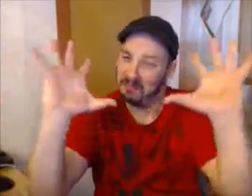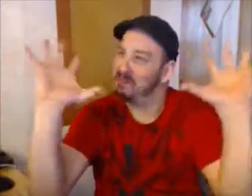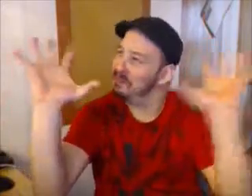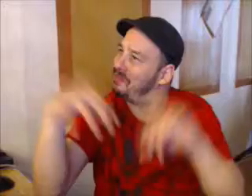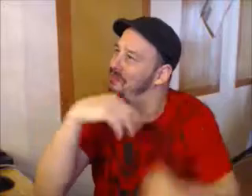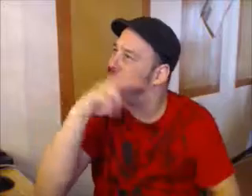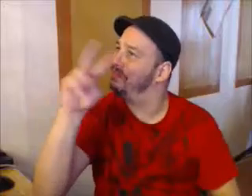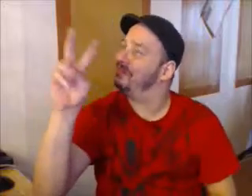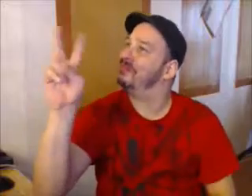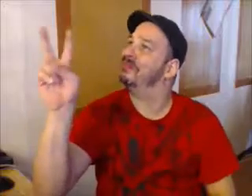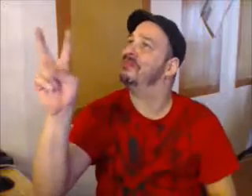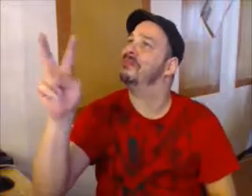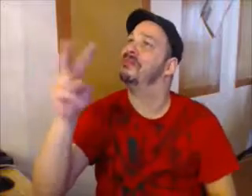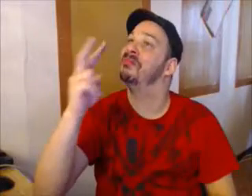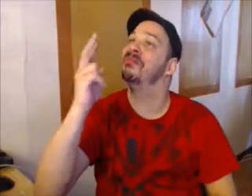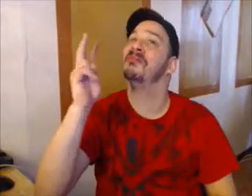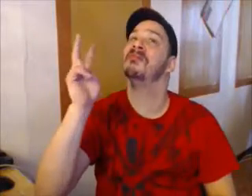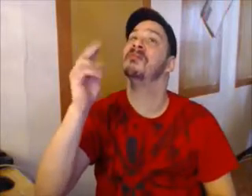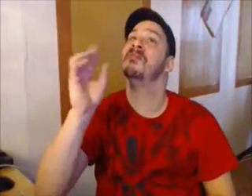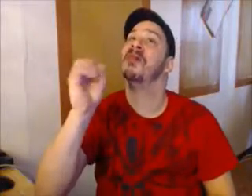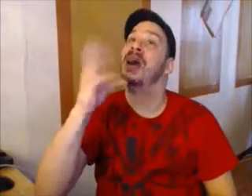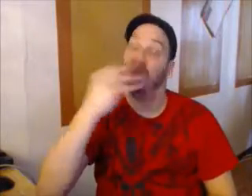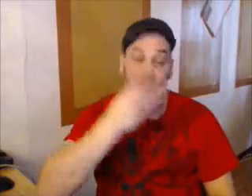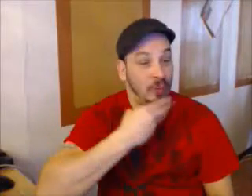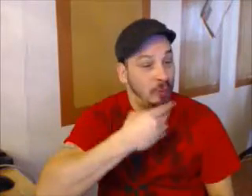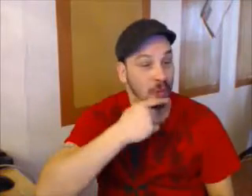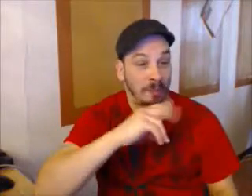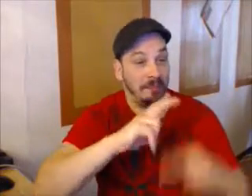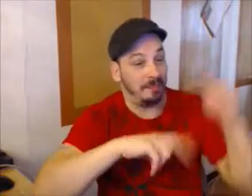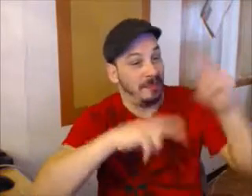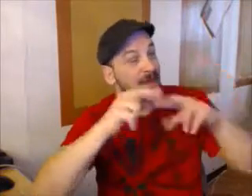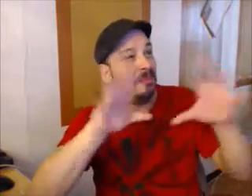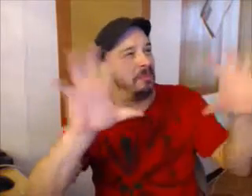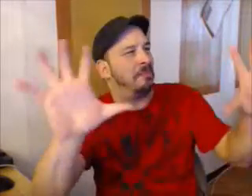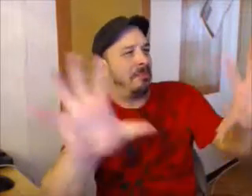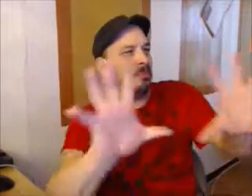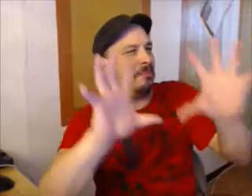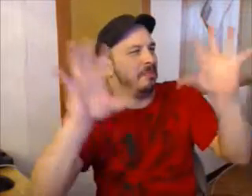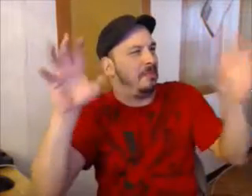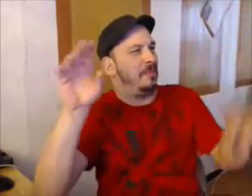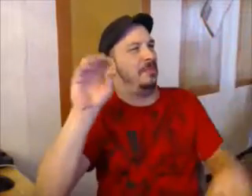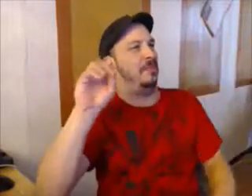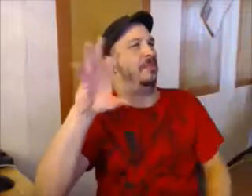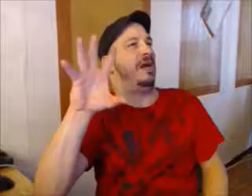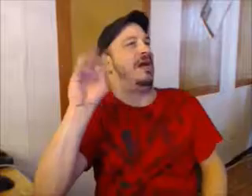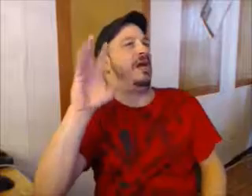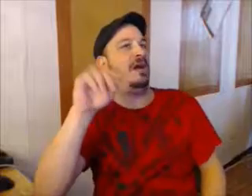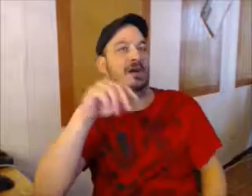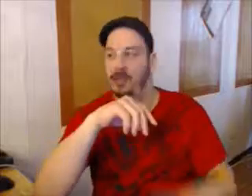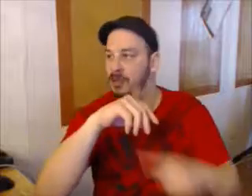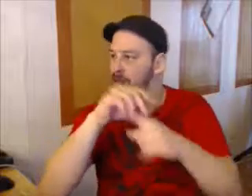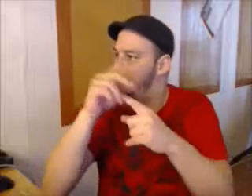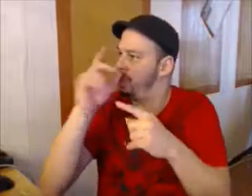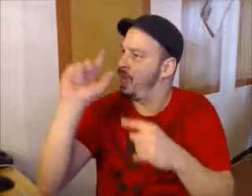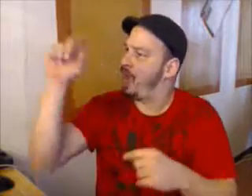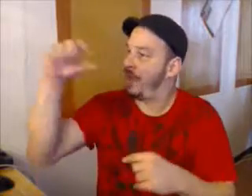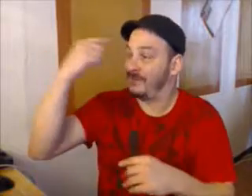jobs created. Senator, there's been some thought on your side as well that perhaps $250,000, that if you could